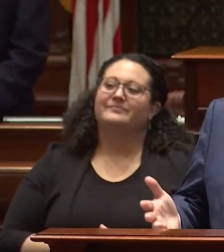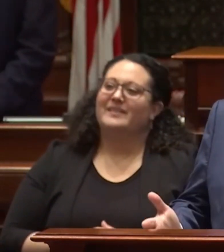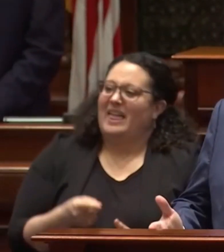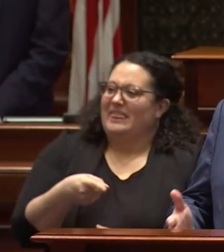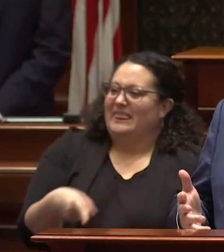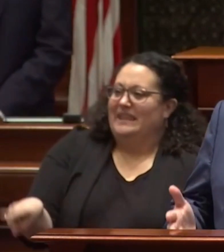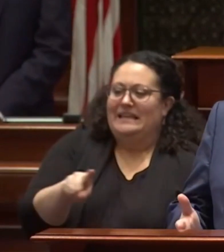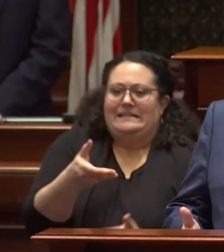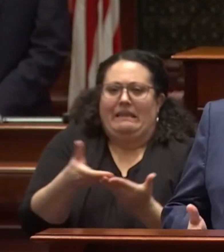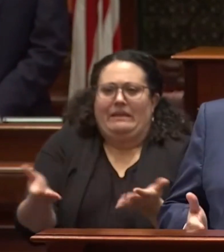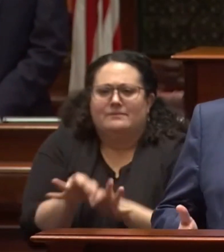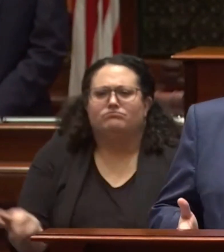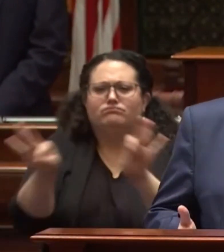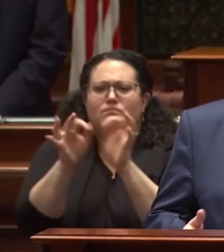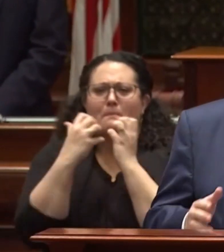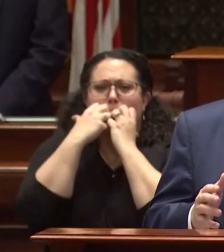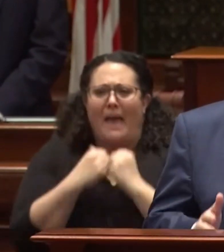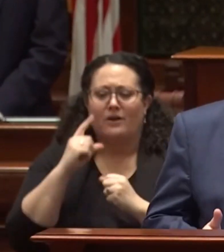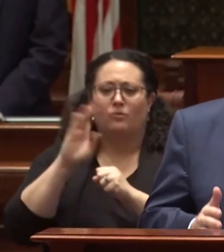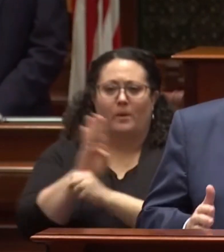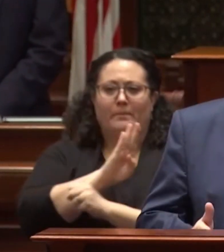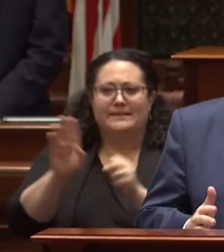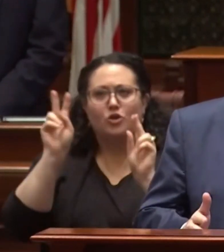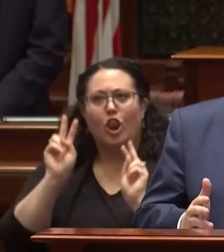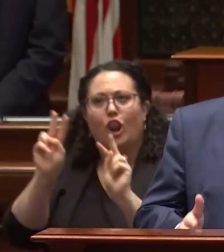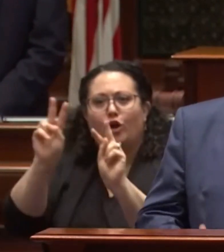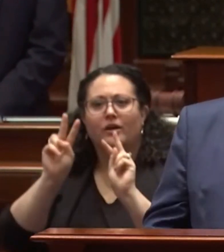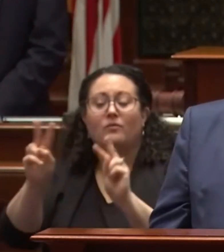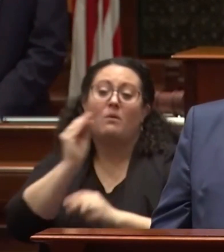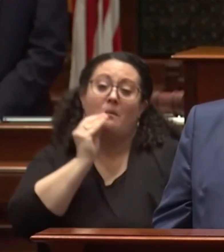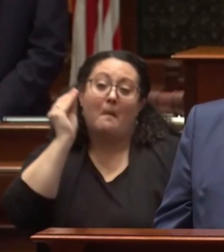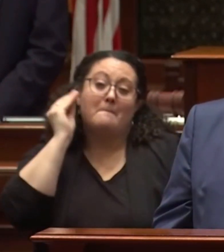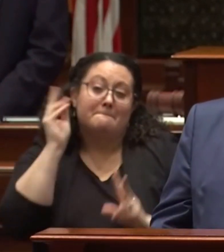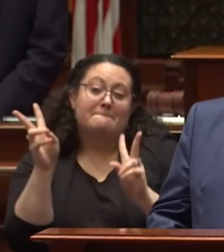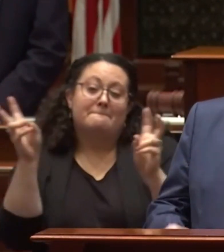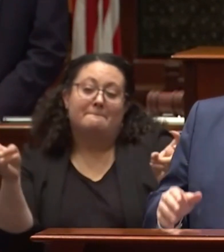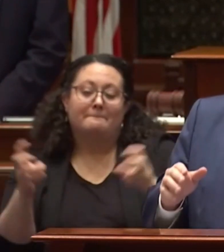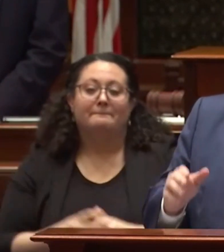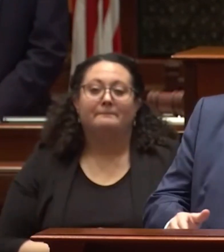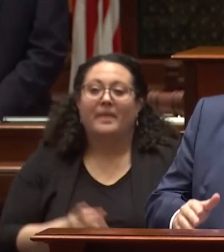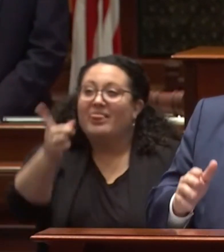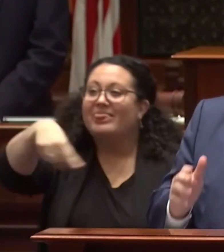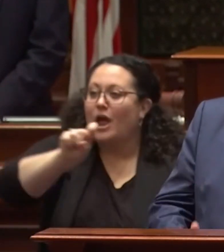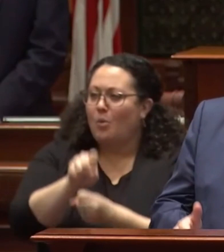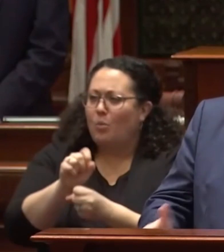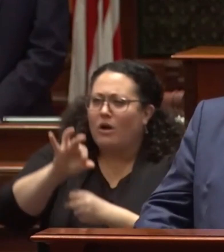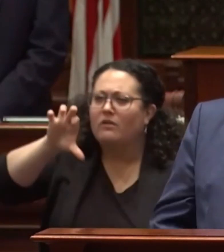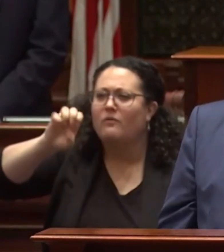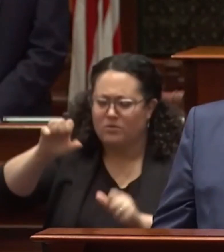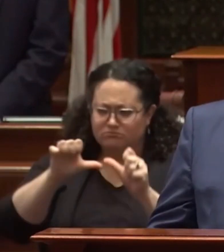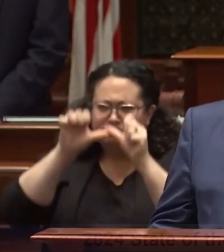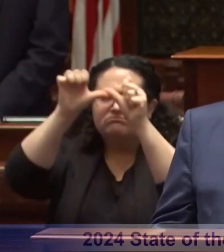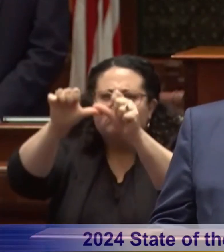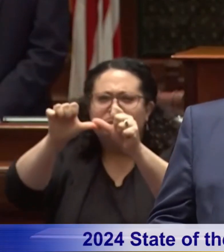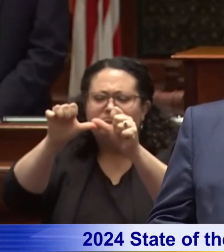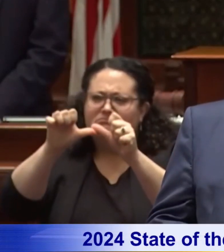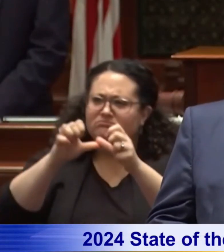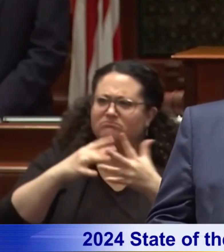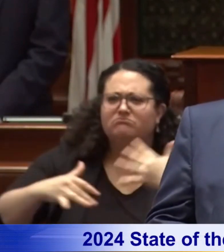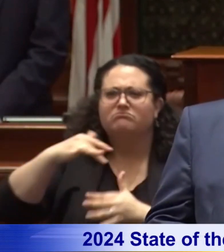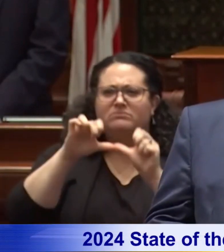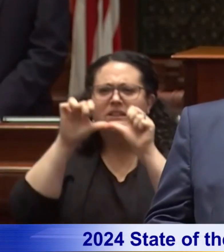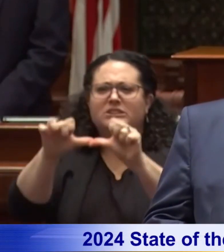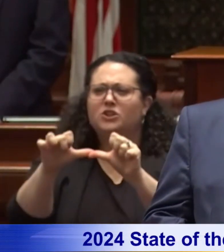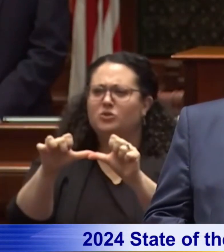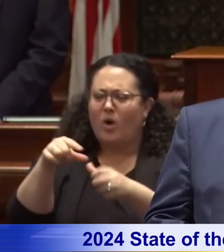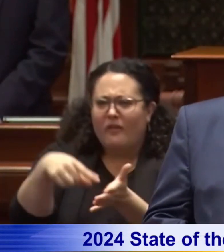These are the things that matter to businesses looking for a home, where their workforce can live, work, and play affordably